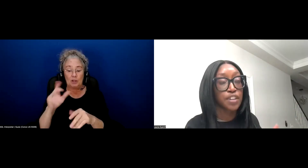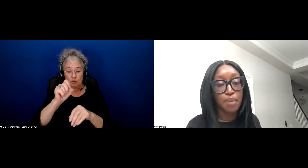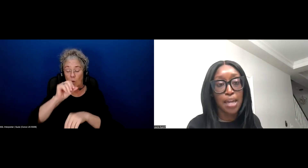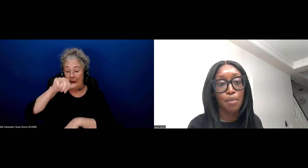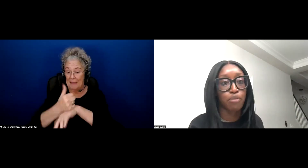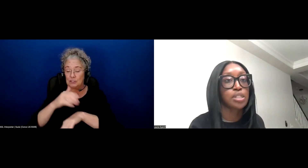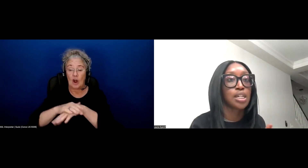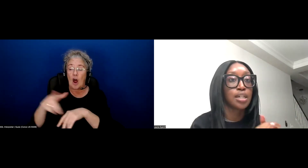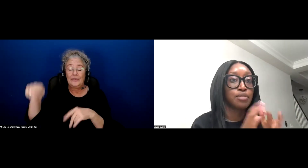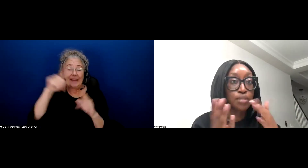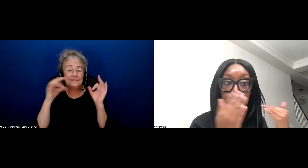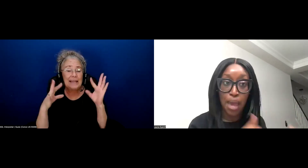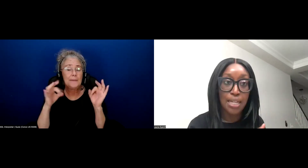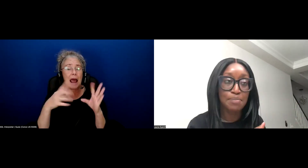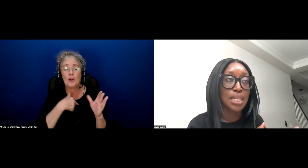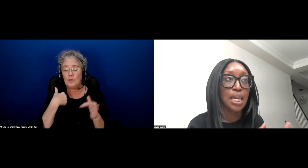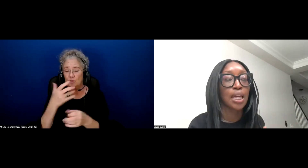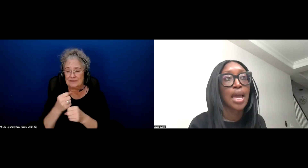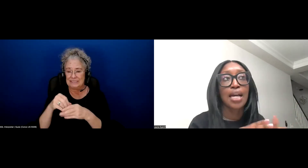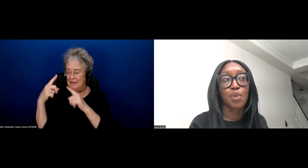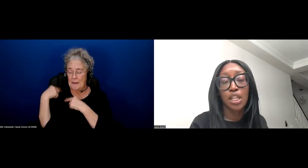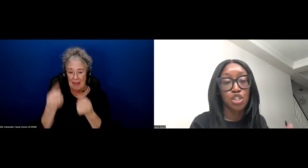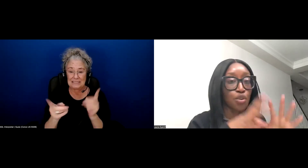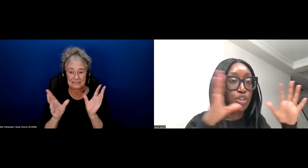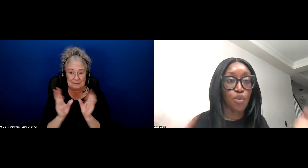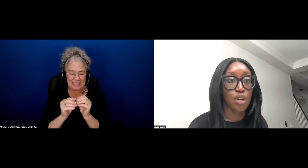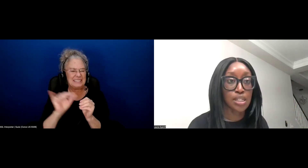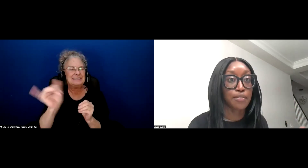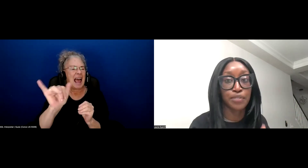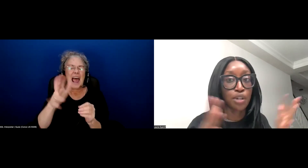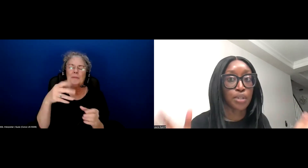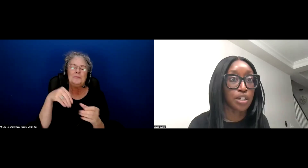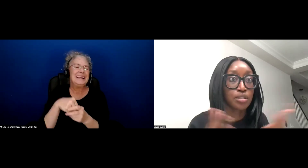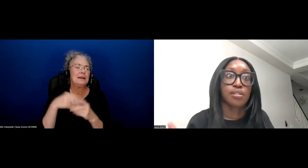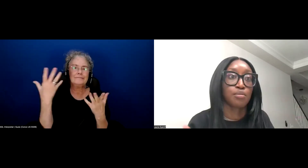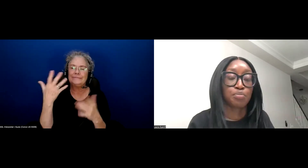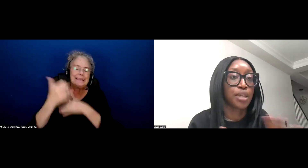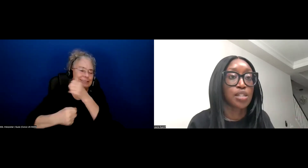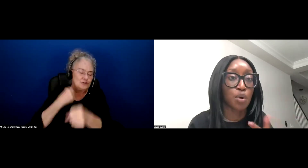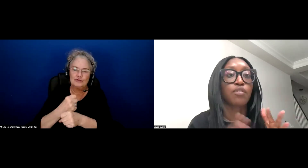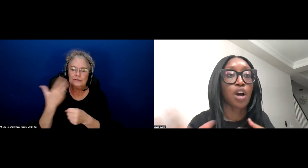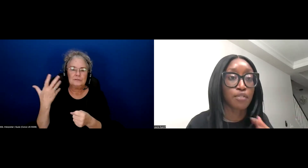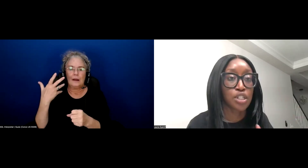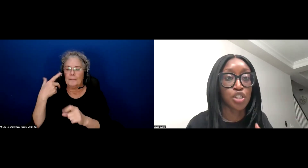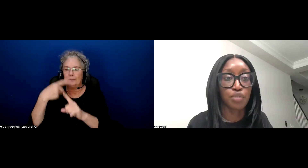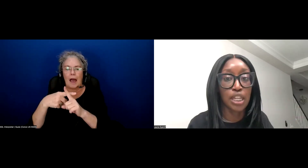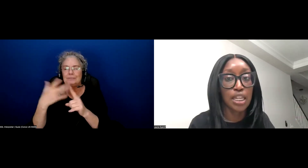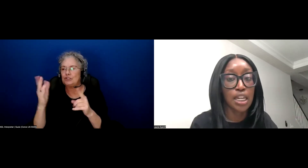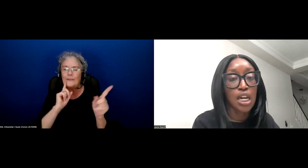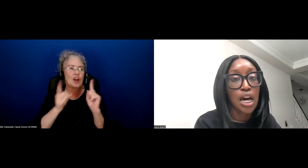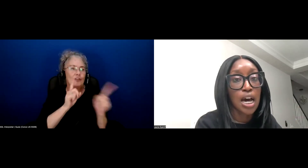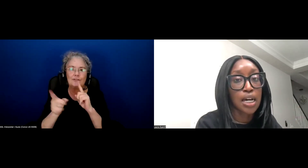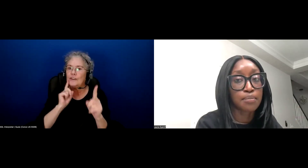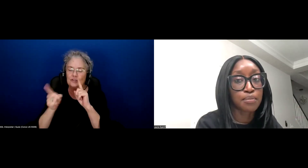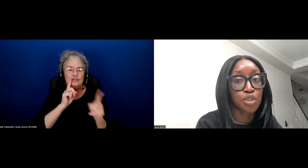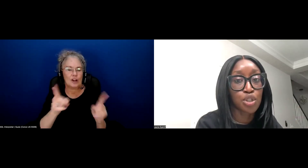the feedback that we've received this past meeting, as well as just over the course of years plus worth of conversation